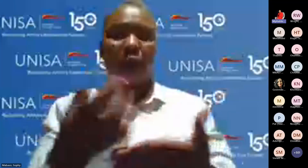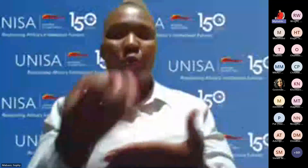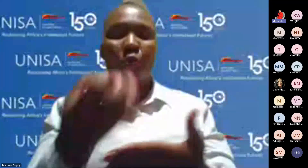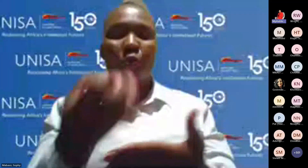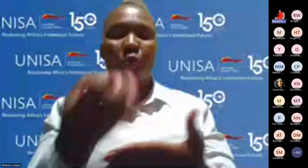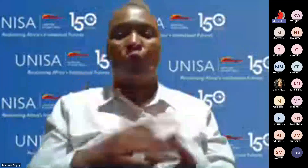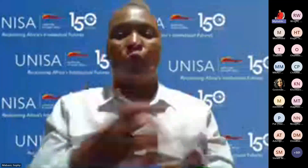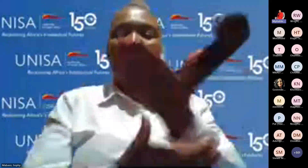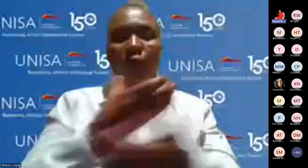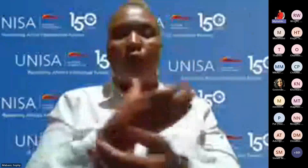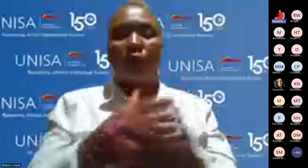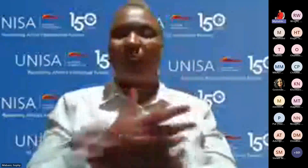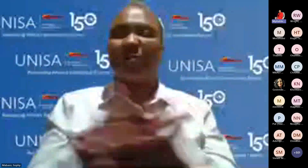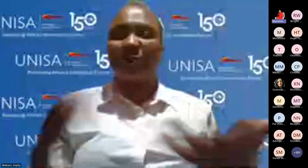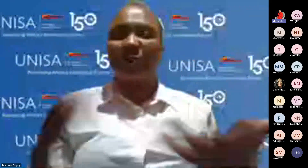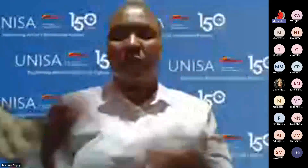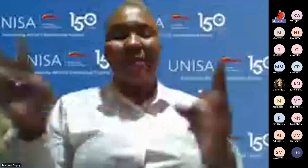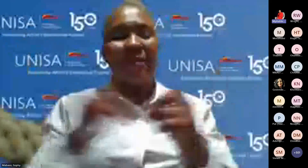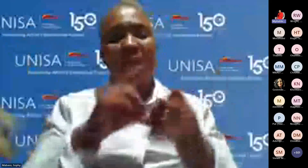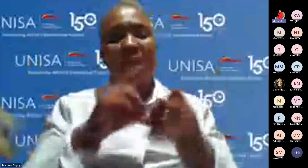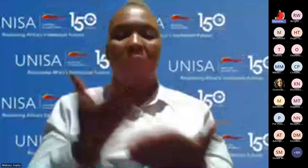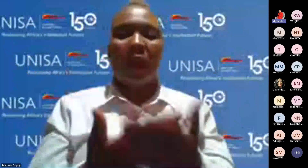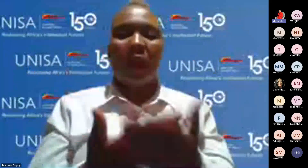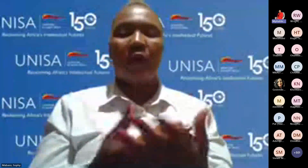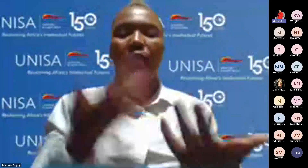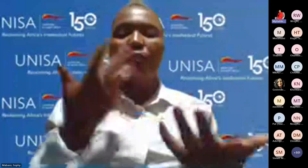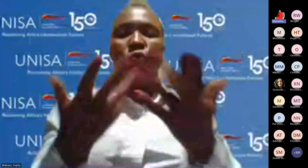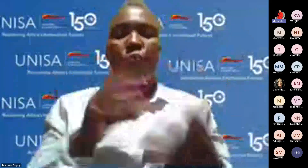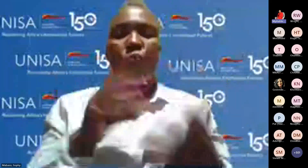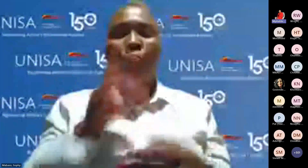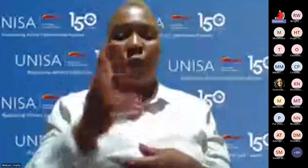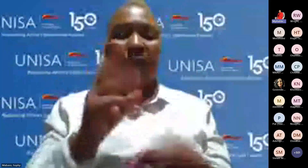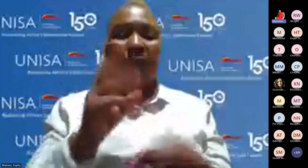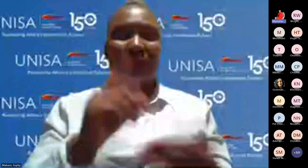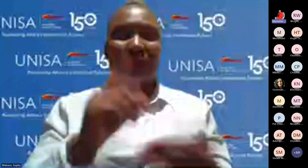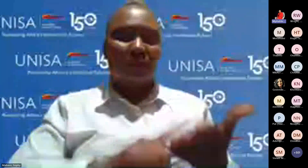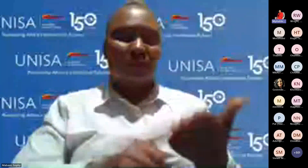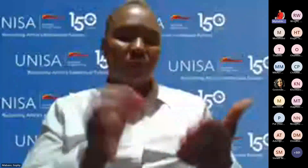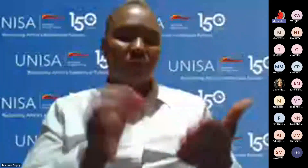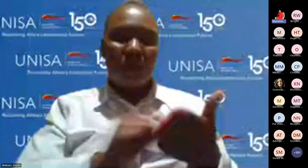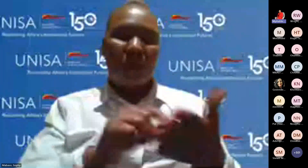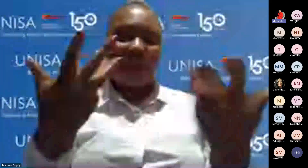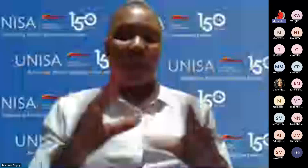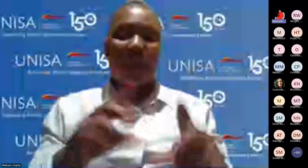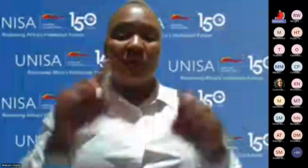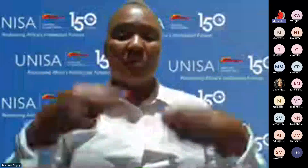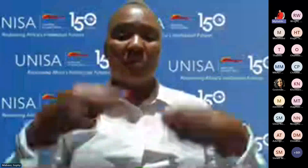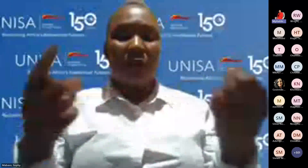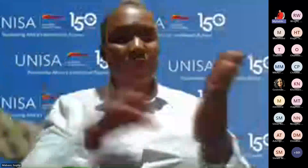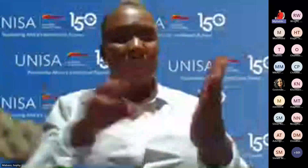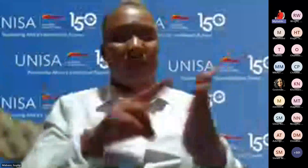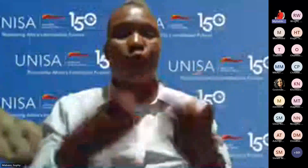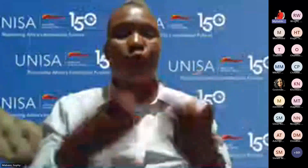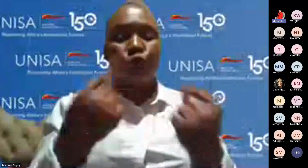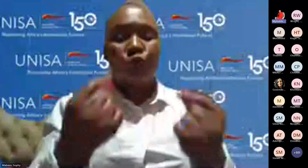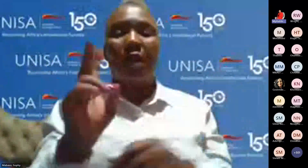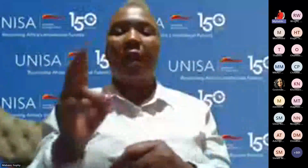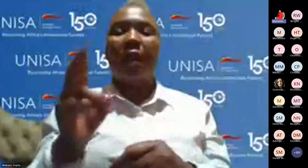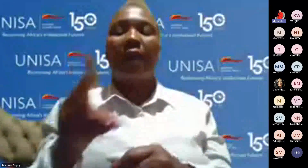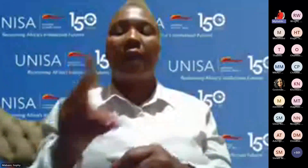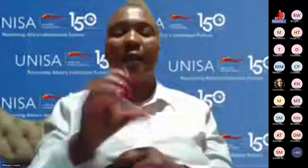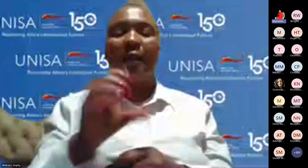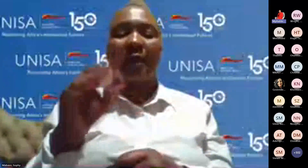See if you are able to see what you wrote. If you are unable to see, please rescan, because it doesn't